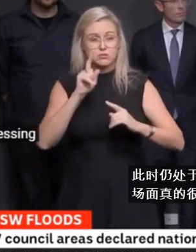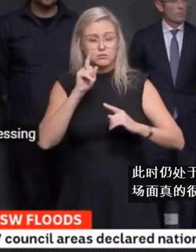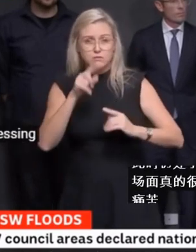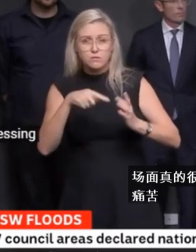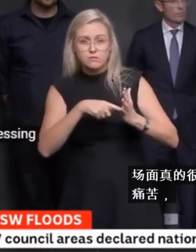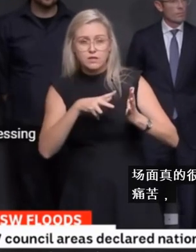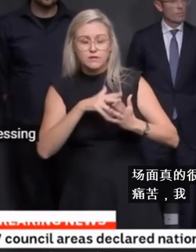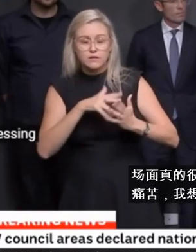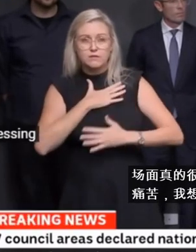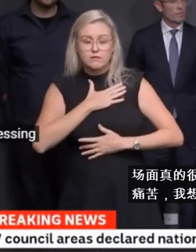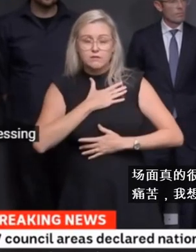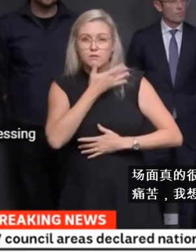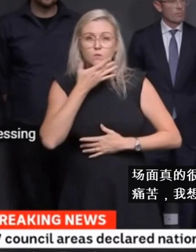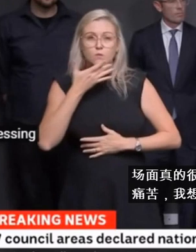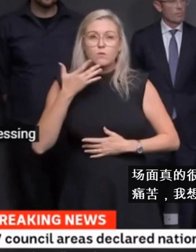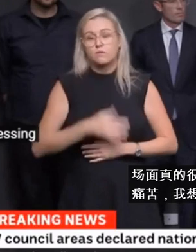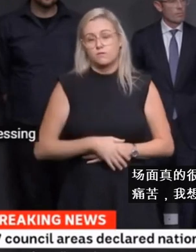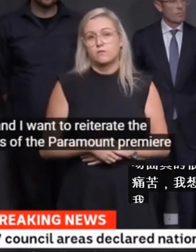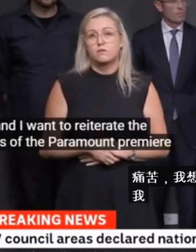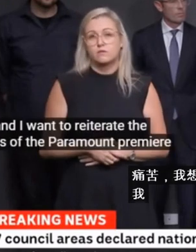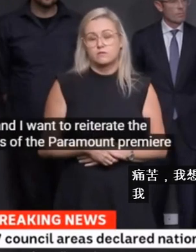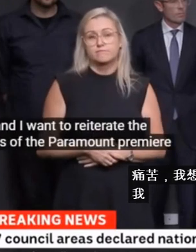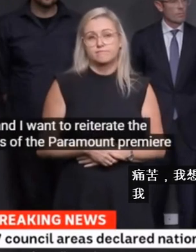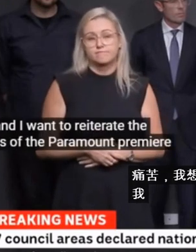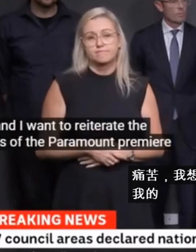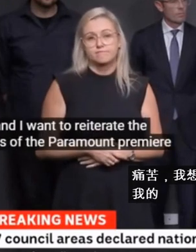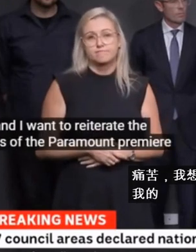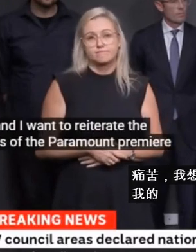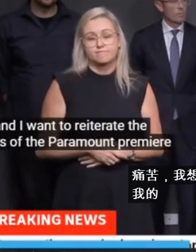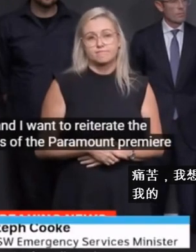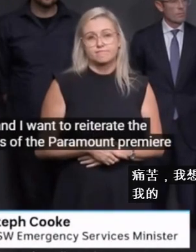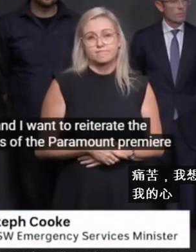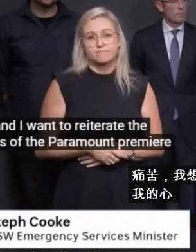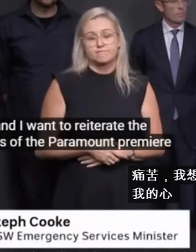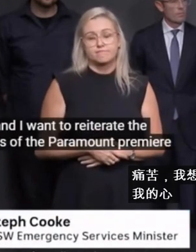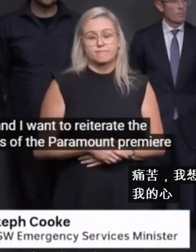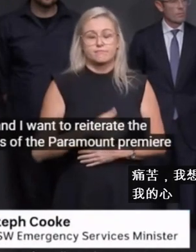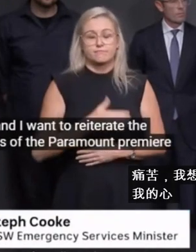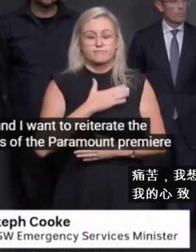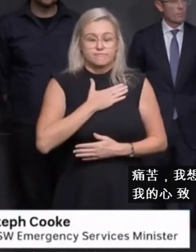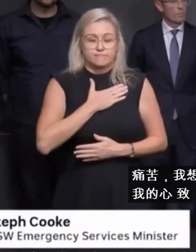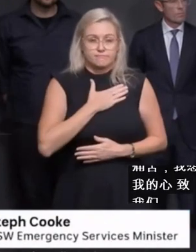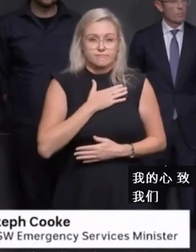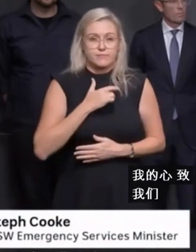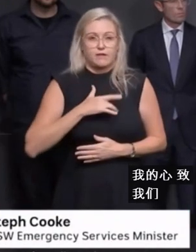distressing, and I want to reiterate the words of the Premier. My